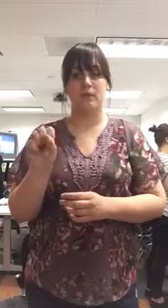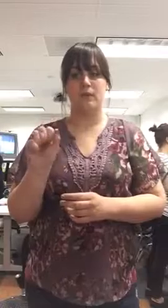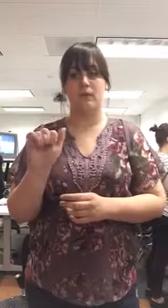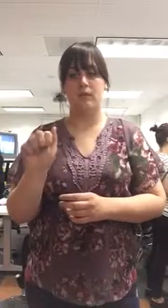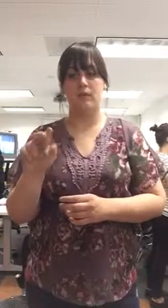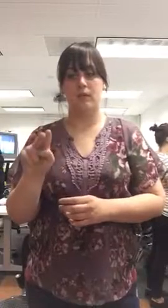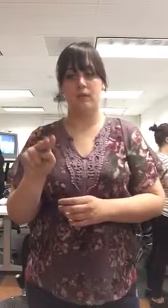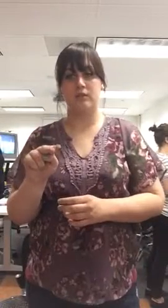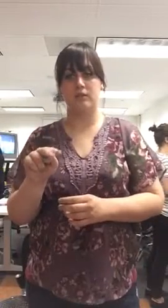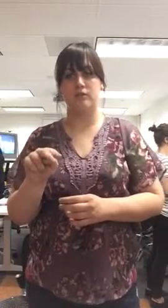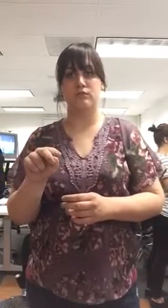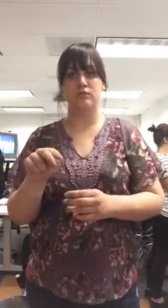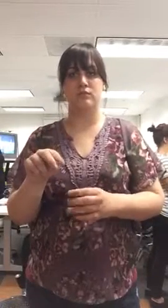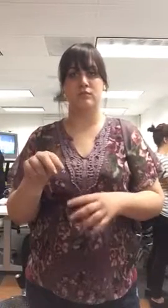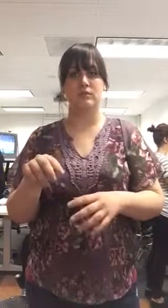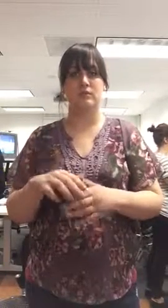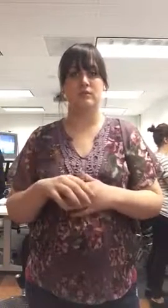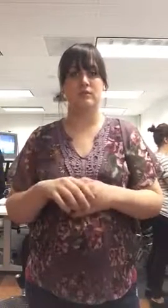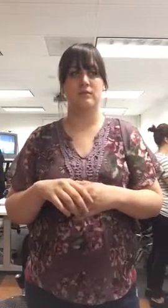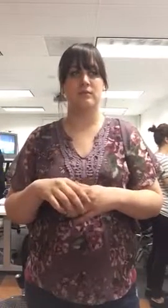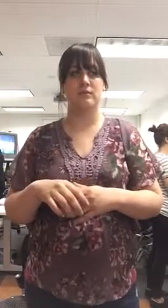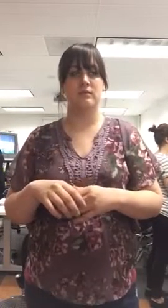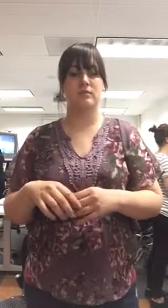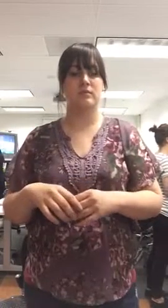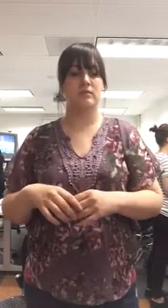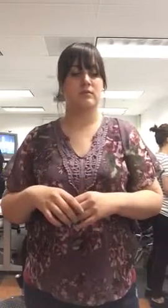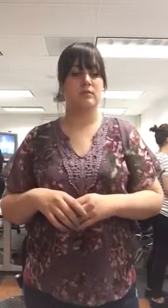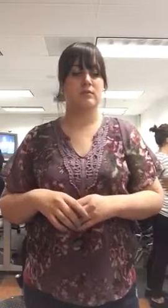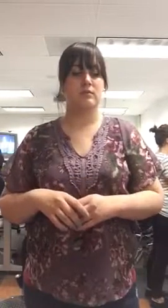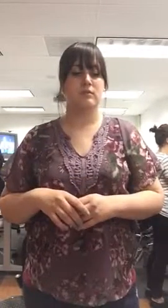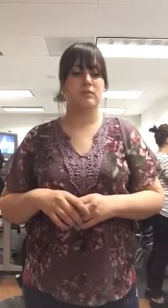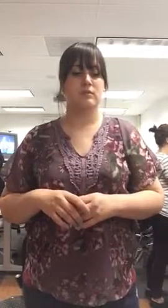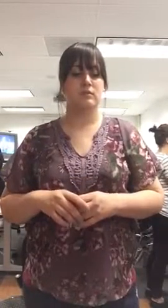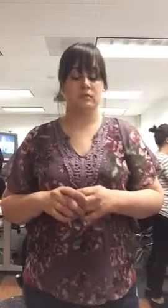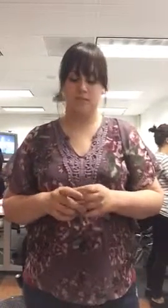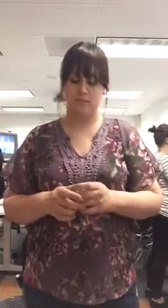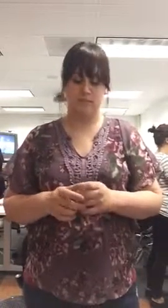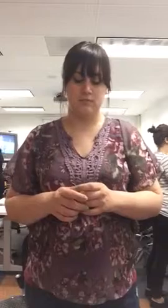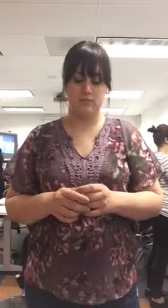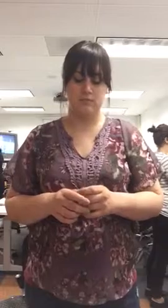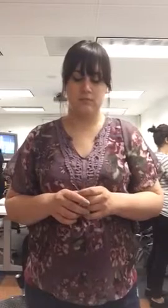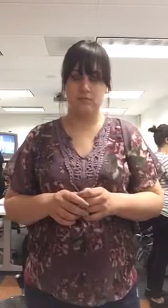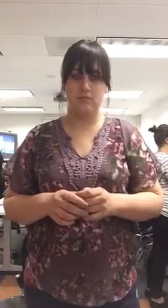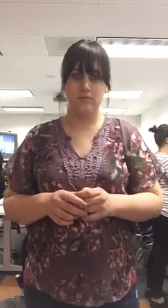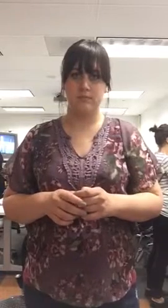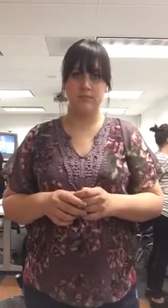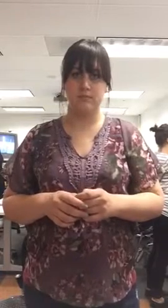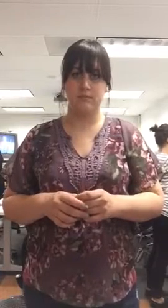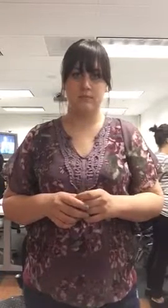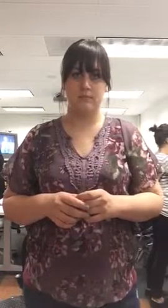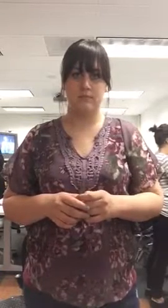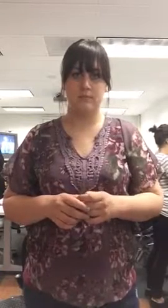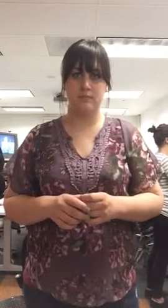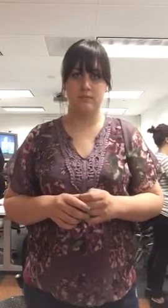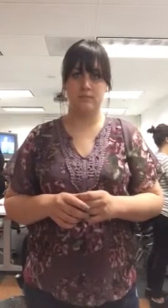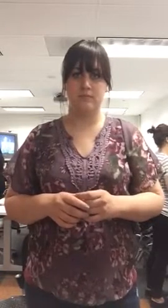Hungary and send back really poor quality gas, which was a terrible quid pro quo.